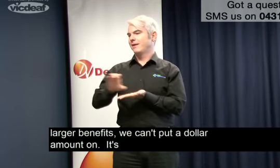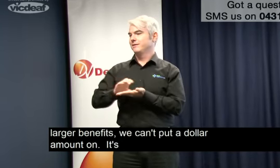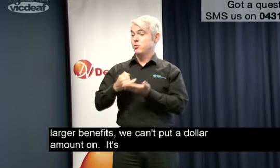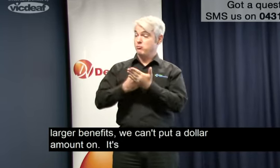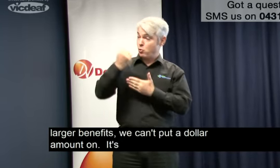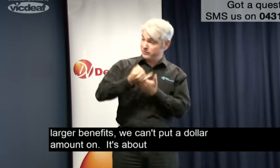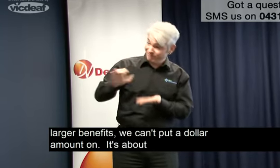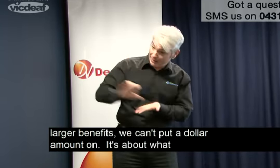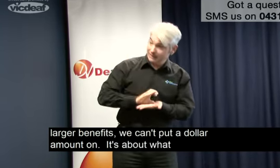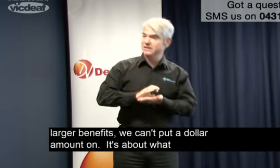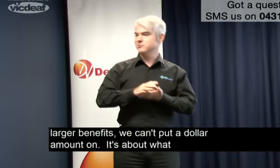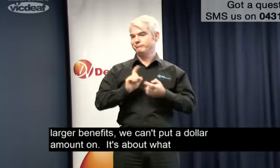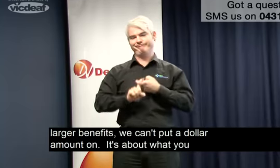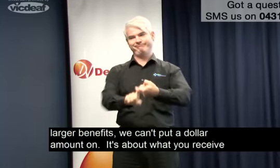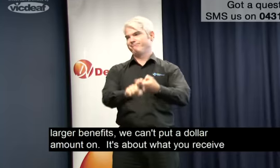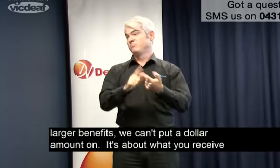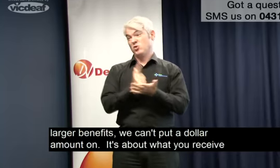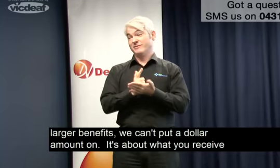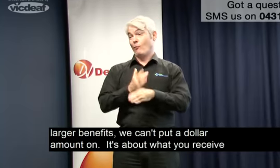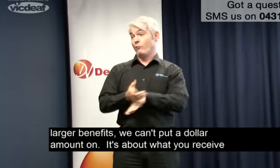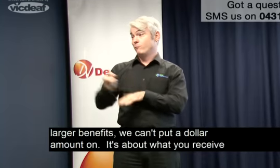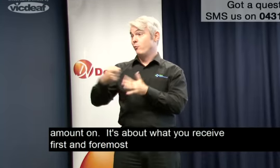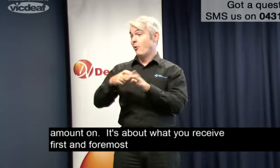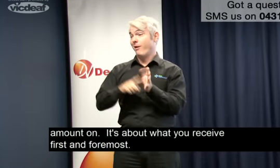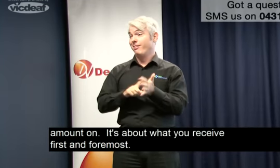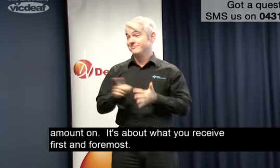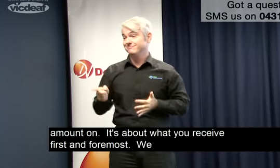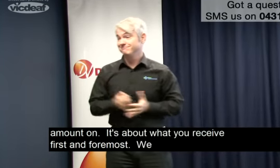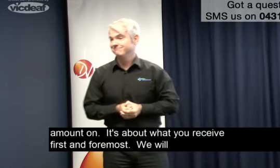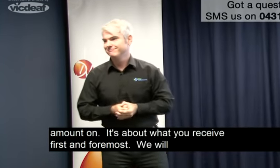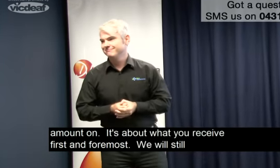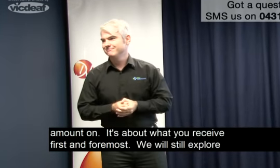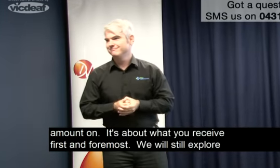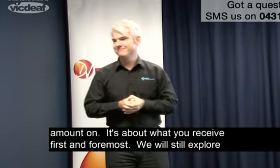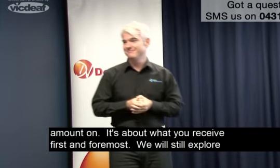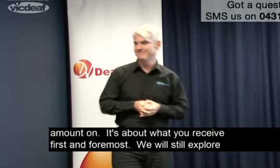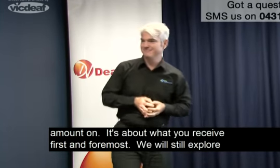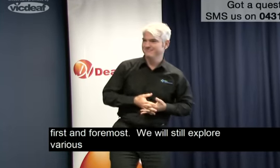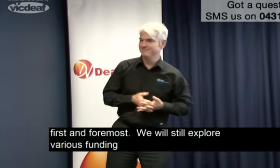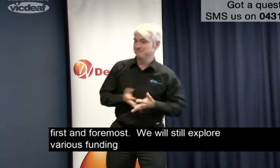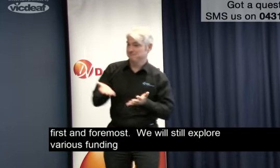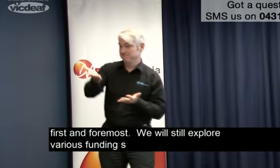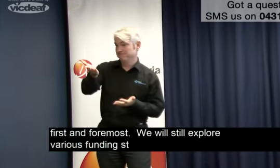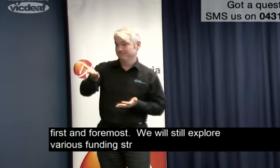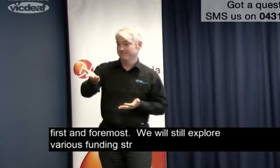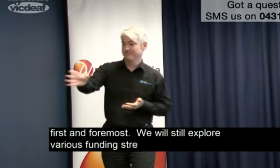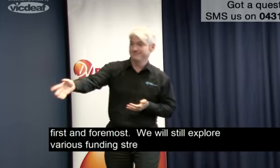still explore various funding streams, various grants and projects, and it is a lot of work for Kyle as an individual to take